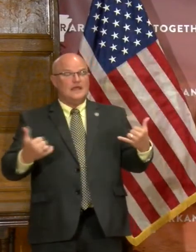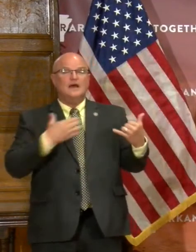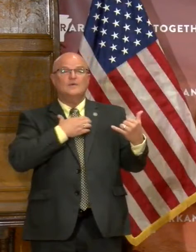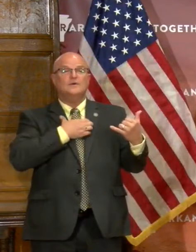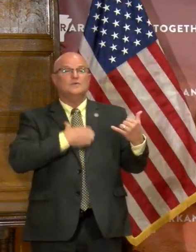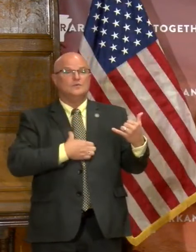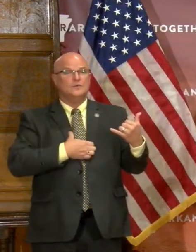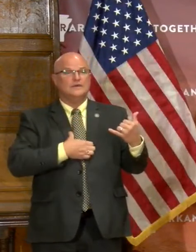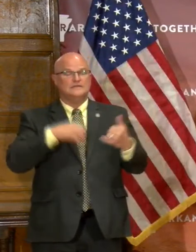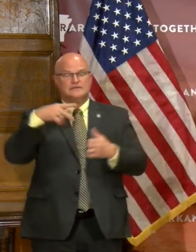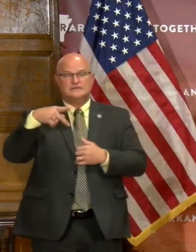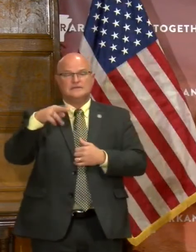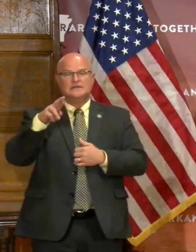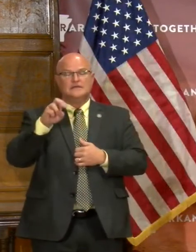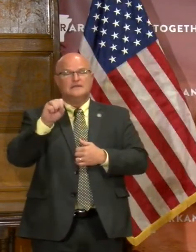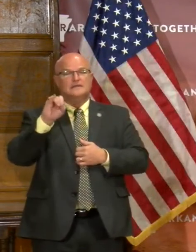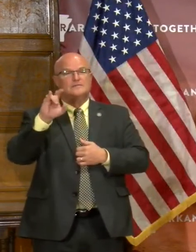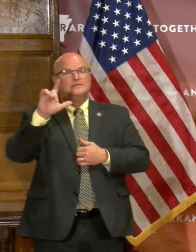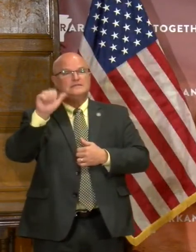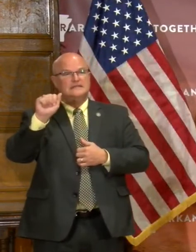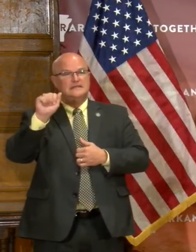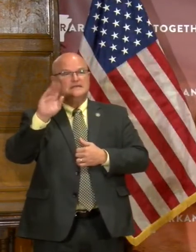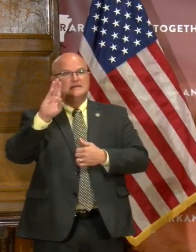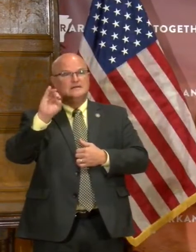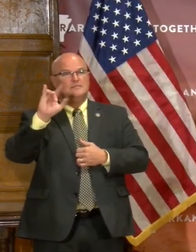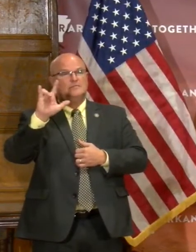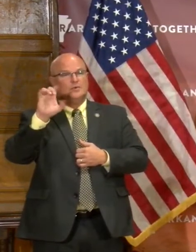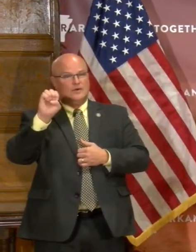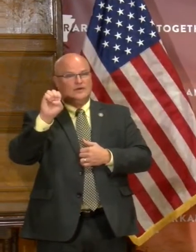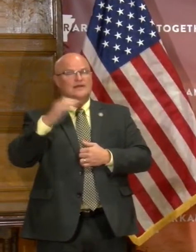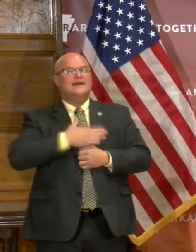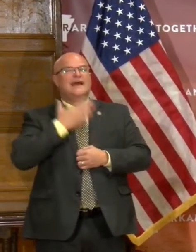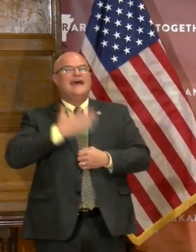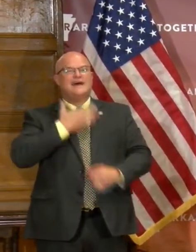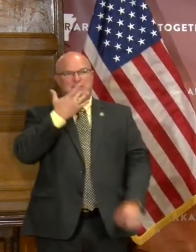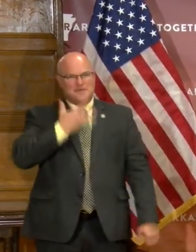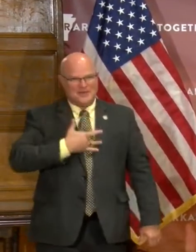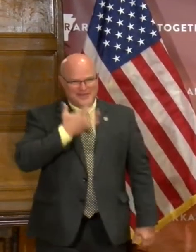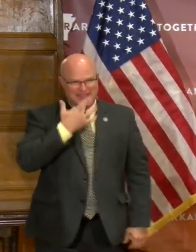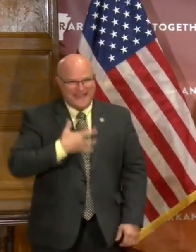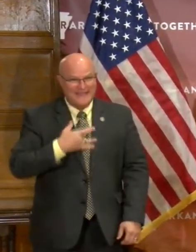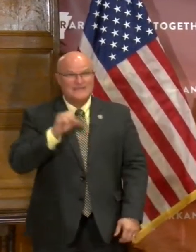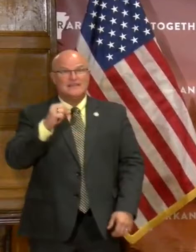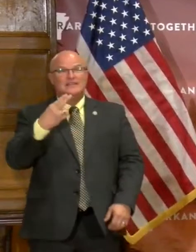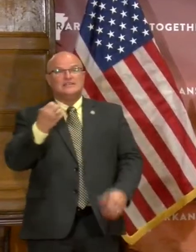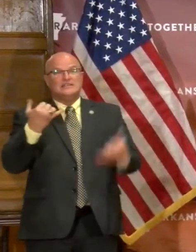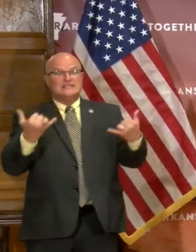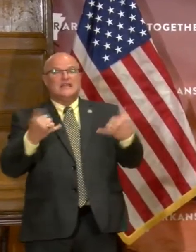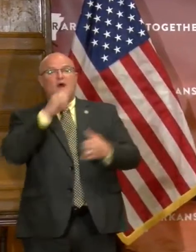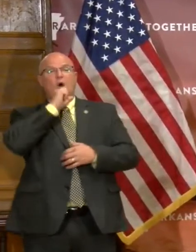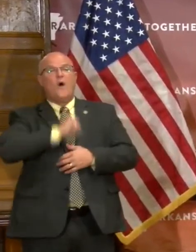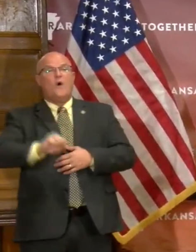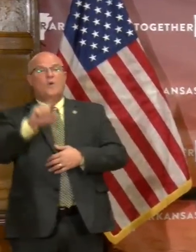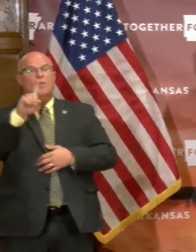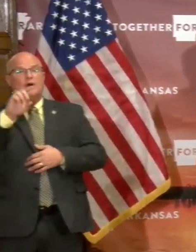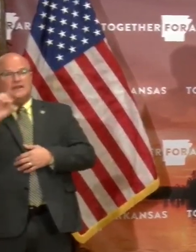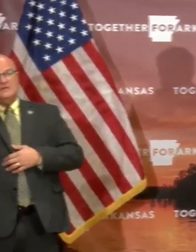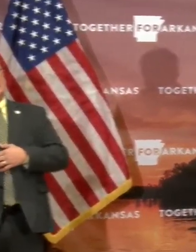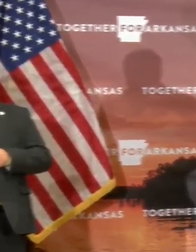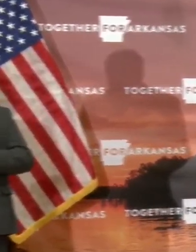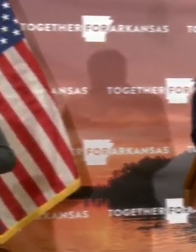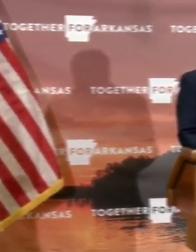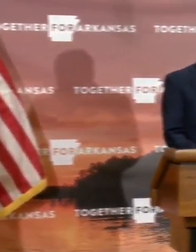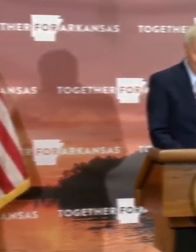wish Priscilla Boyle a happy birthday. She today is 106 years